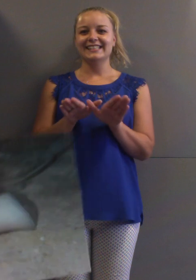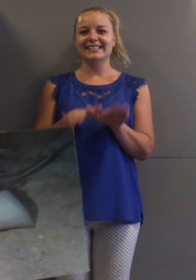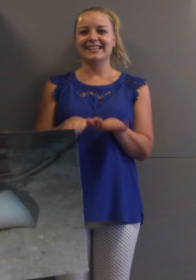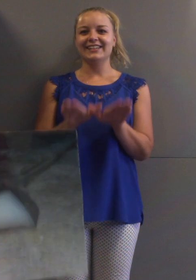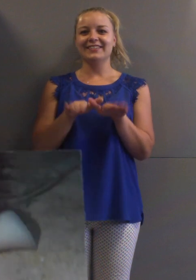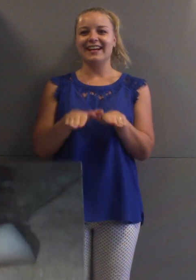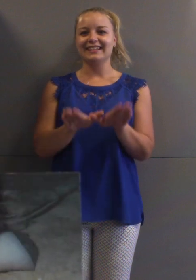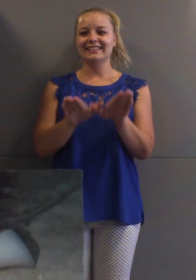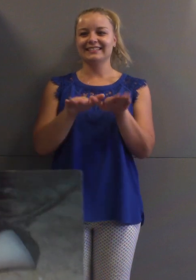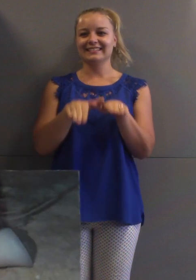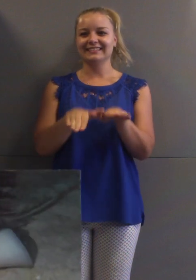Stingray.